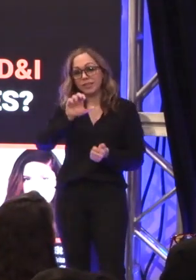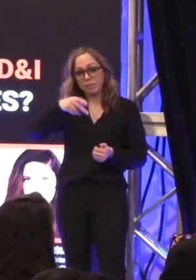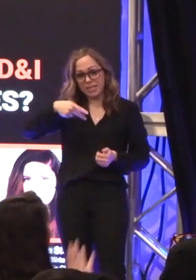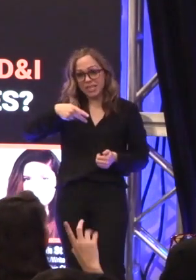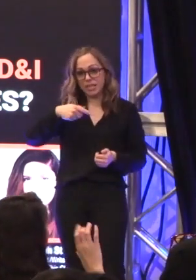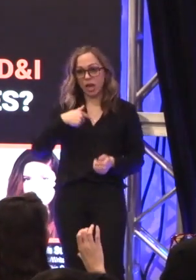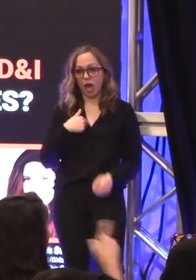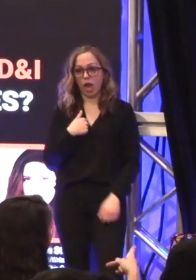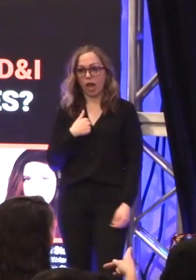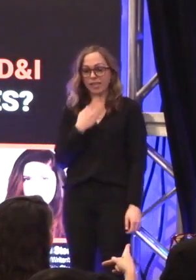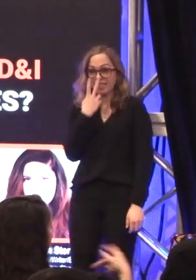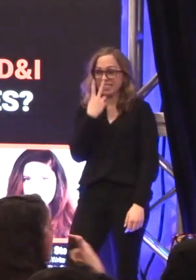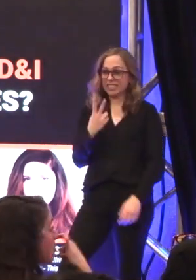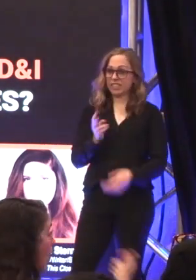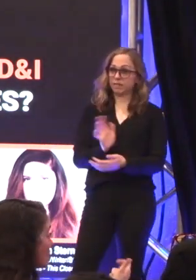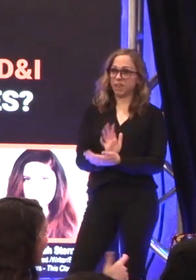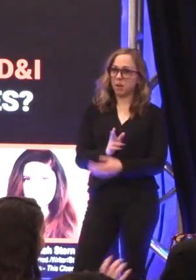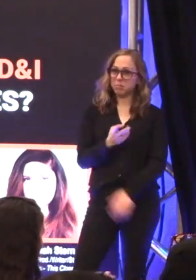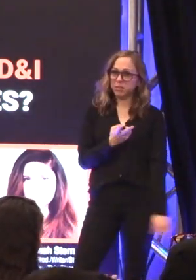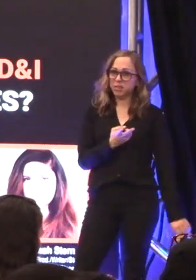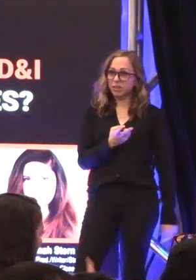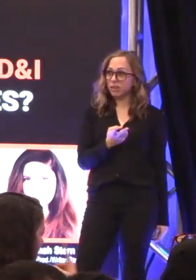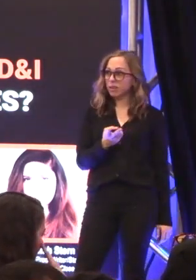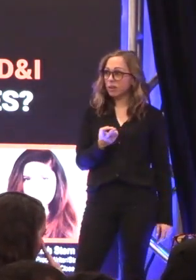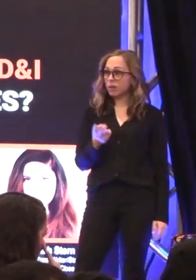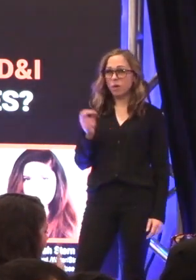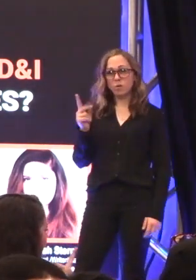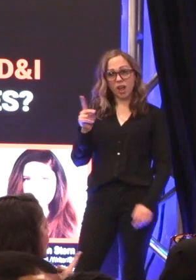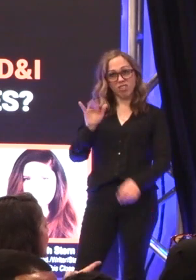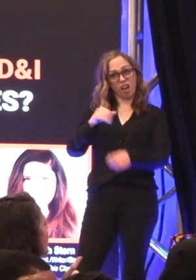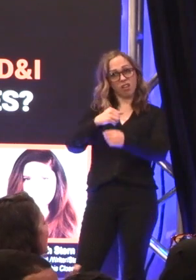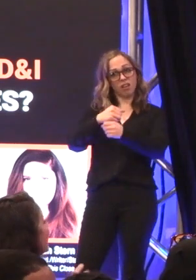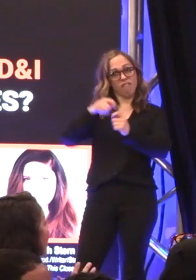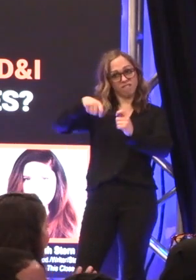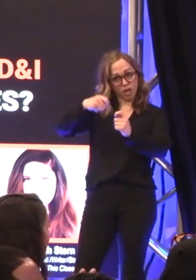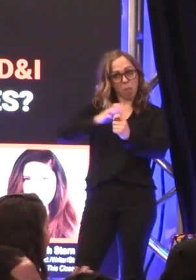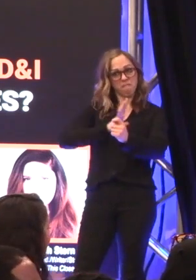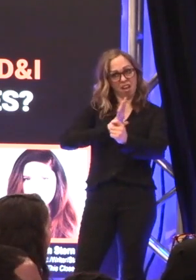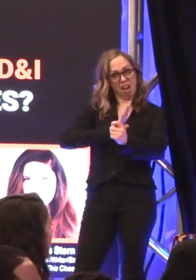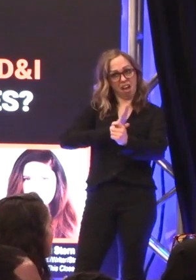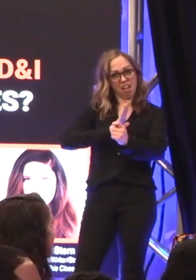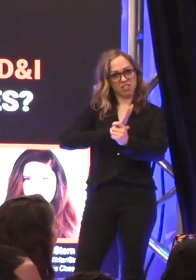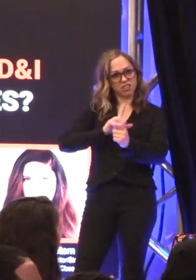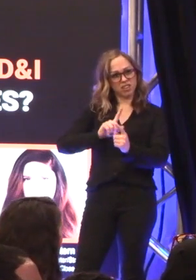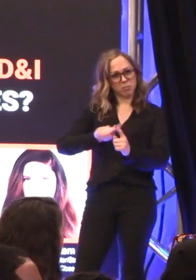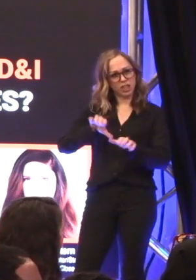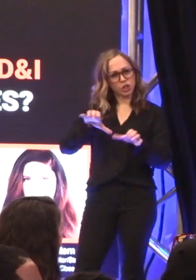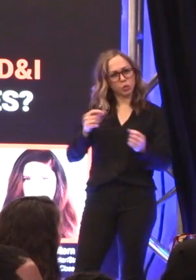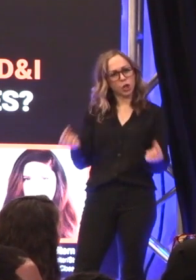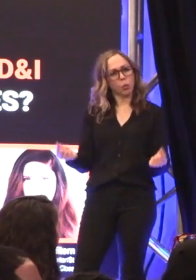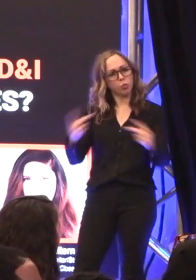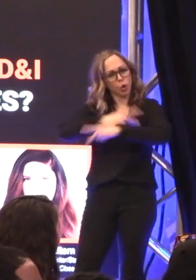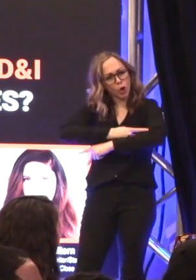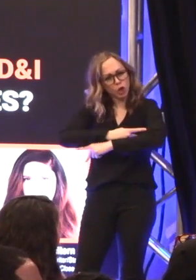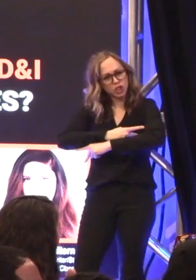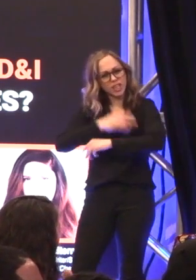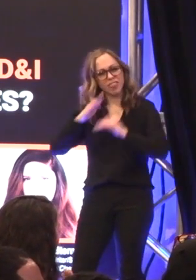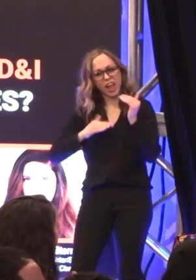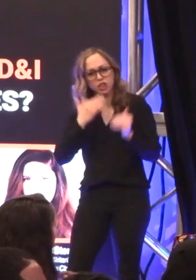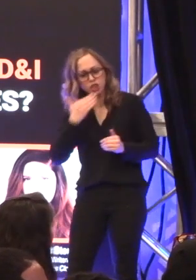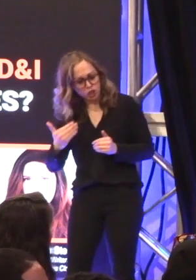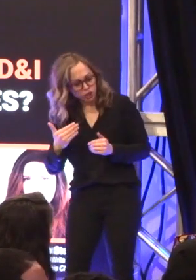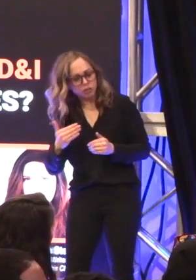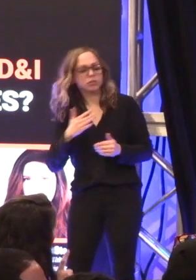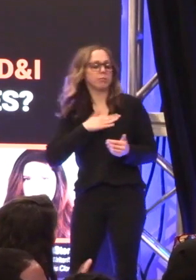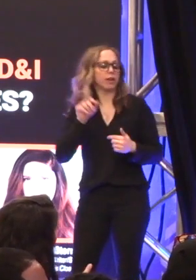I'm watching these films and I'm thinking, okay, you made the film, but it's doing more harm than it is good. So my